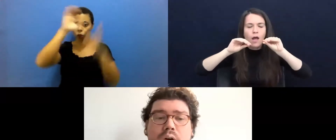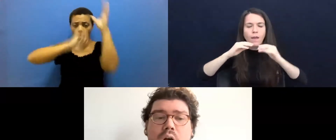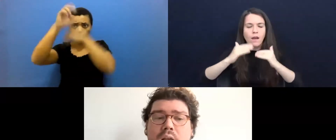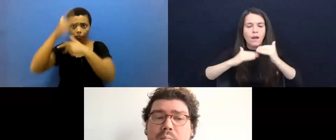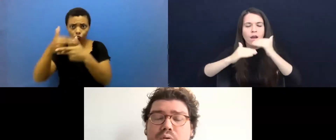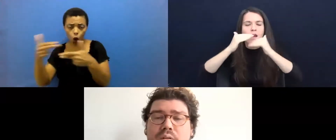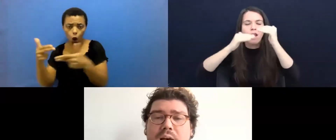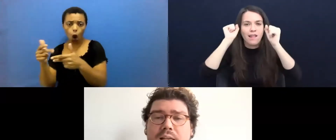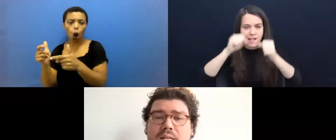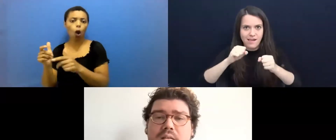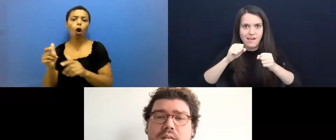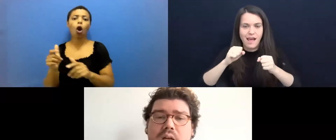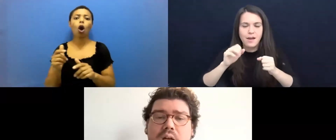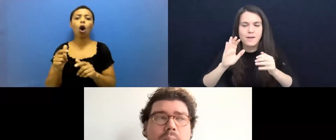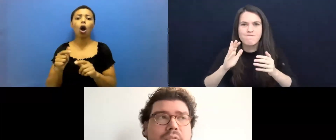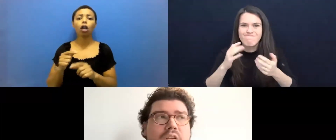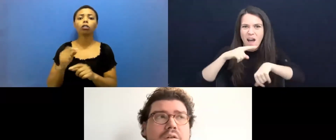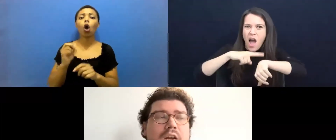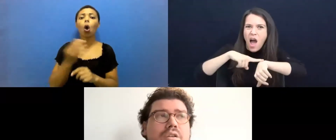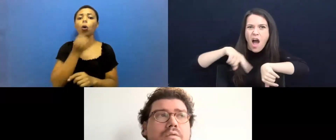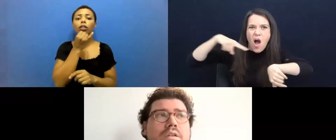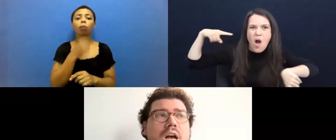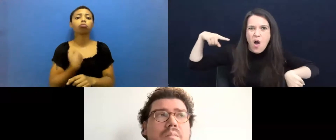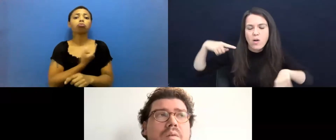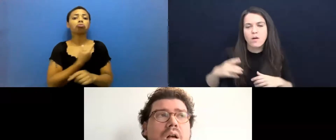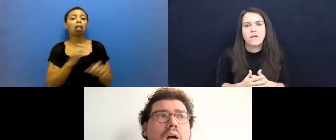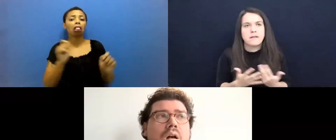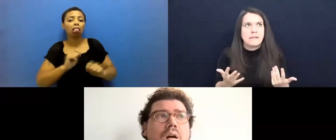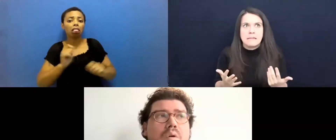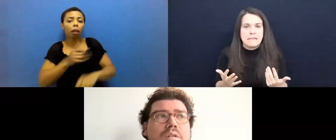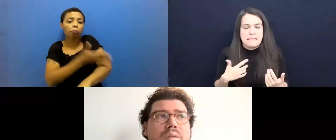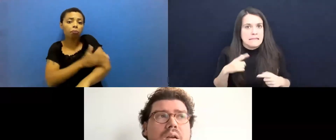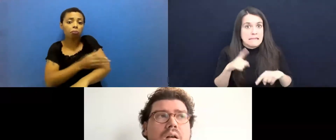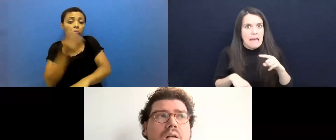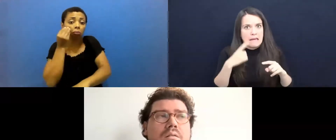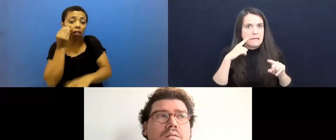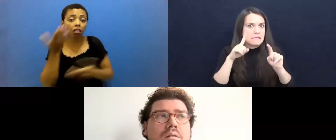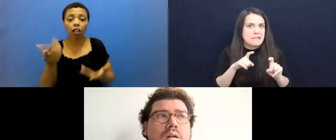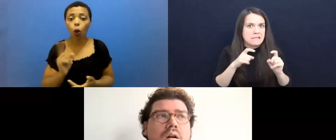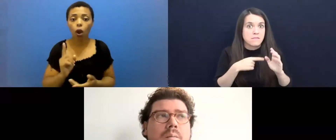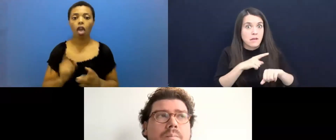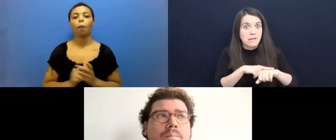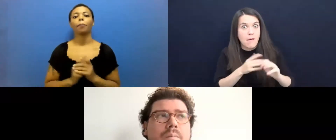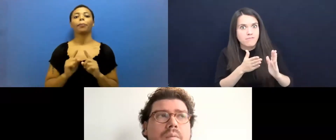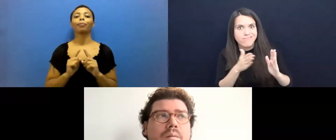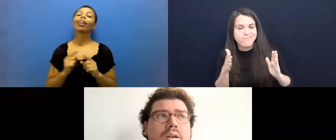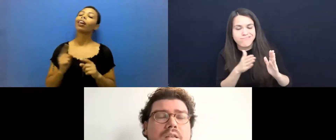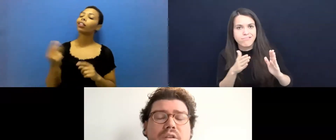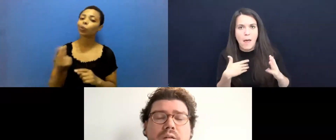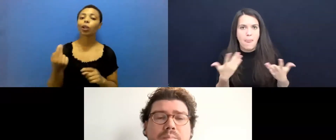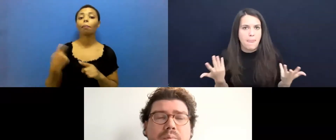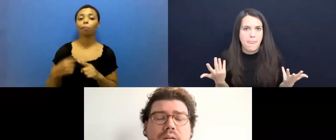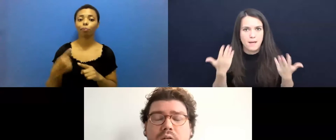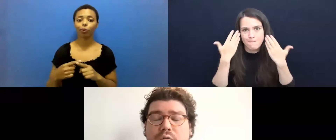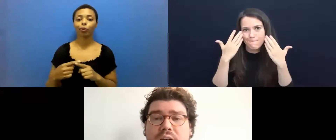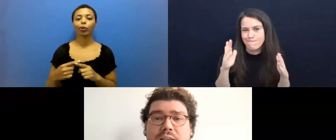We were not able to test the interaction over time, mostly because of